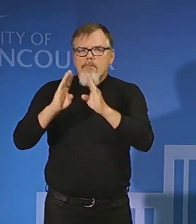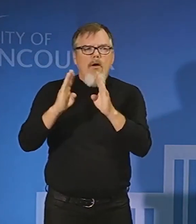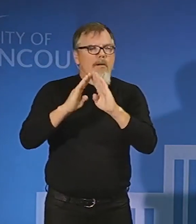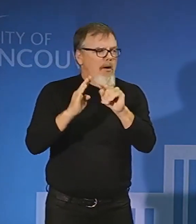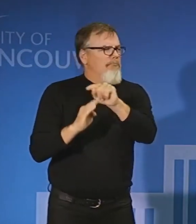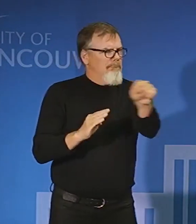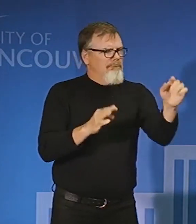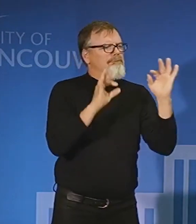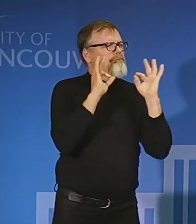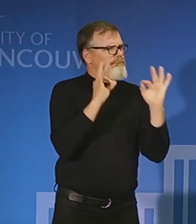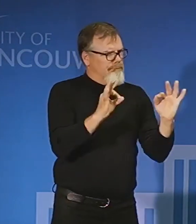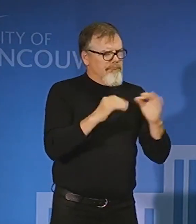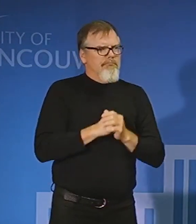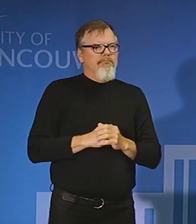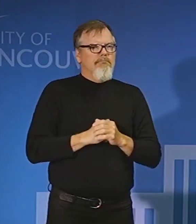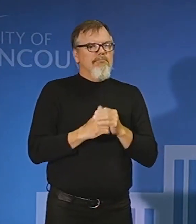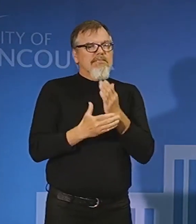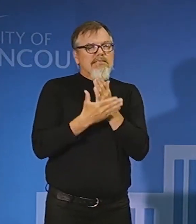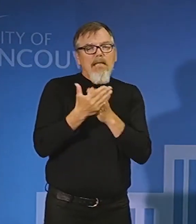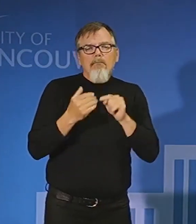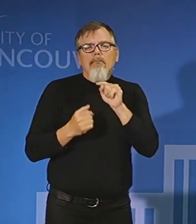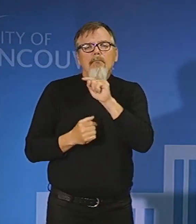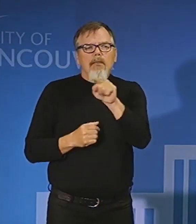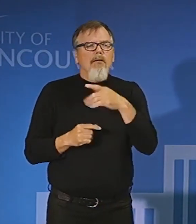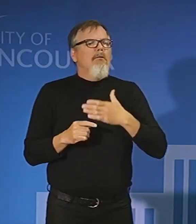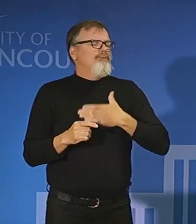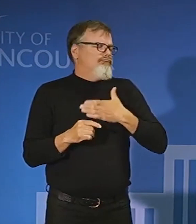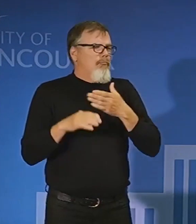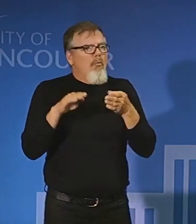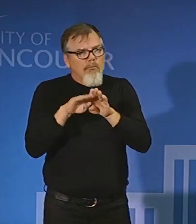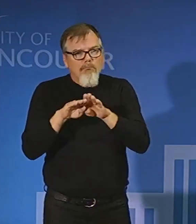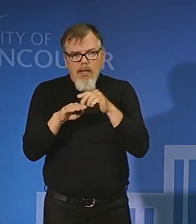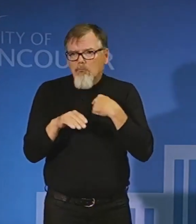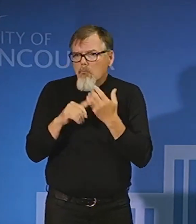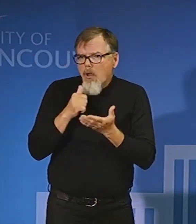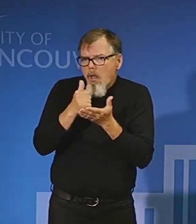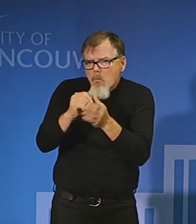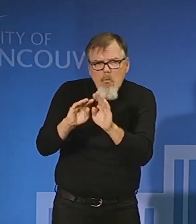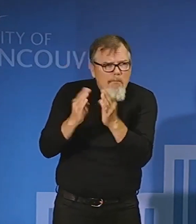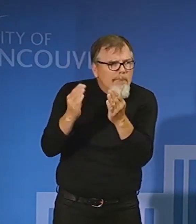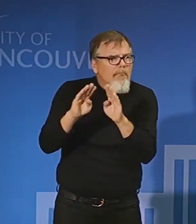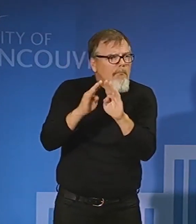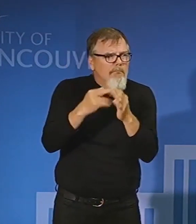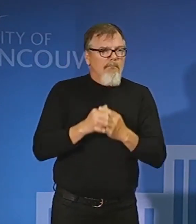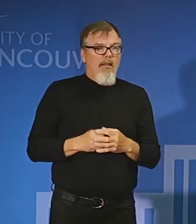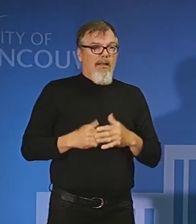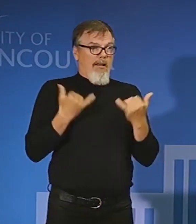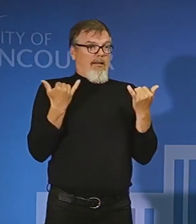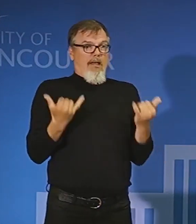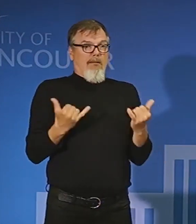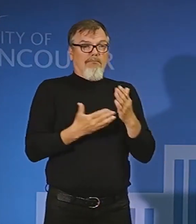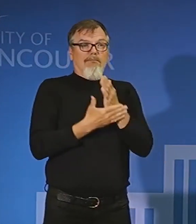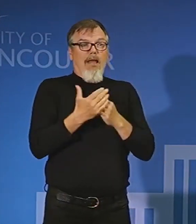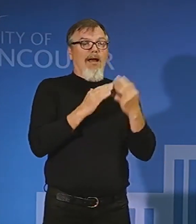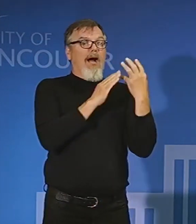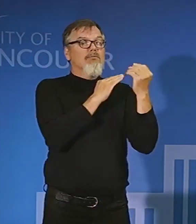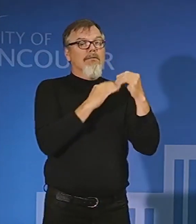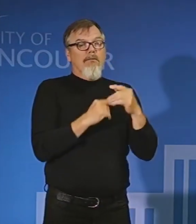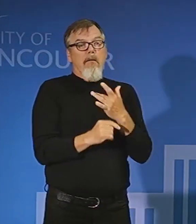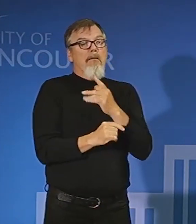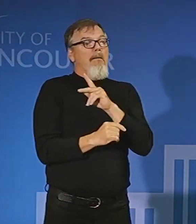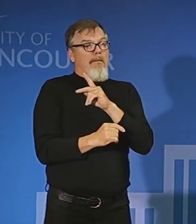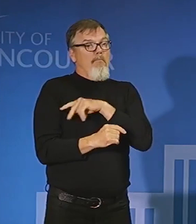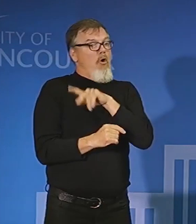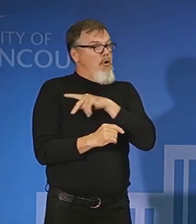closed voluntarily that are reopening. And I'm pleased to see that among those are some of our outdoor spaces in the city, parks, for example.